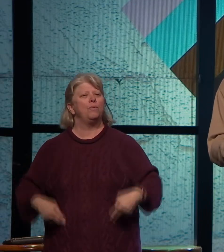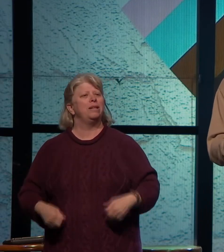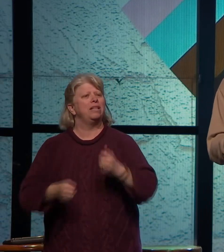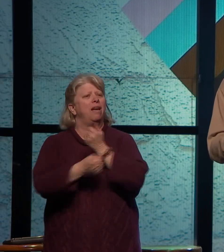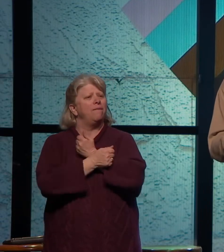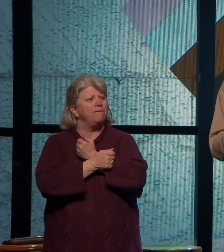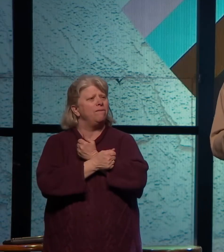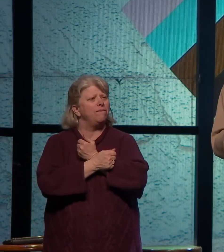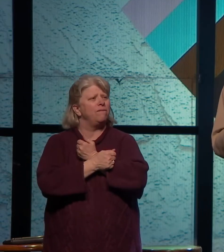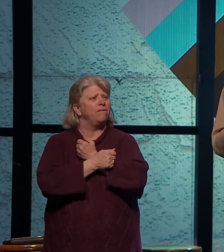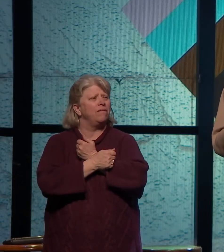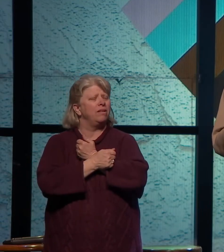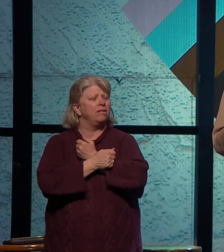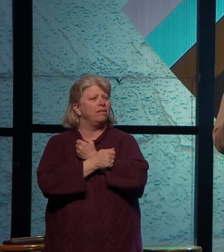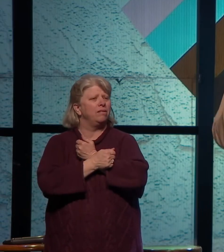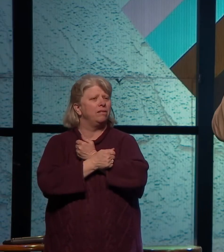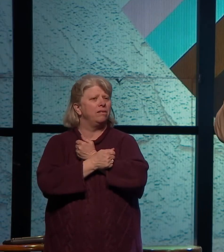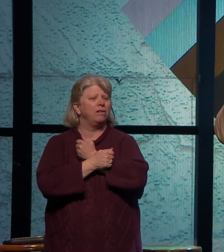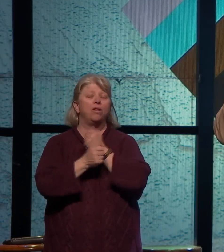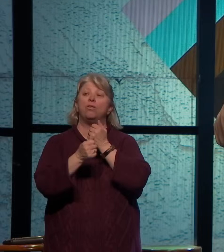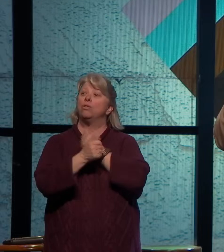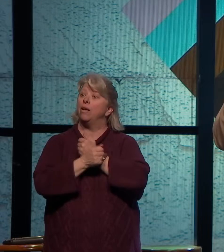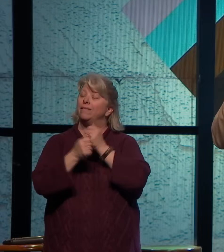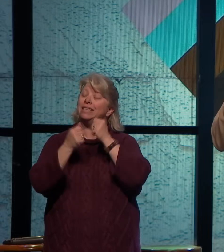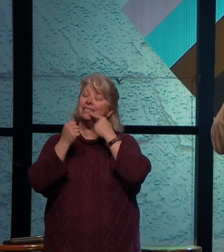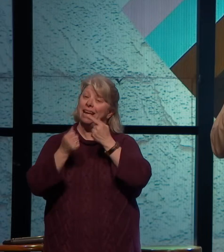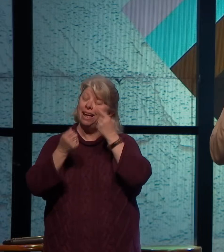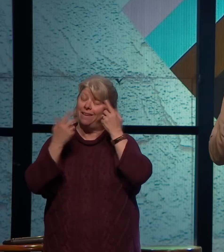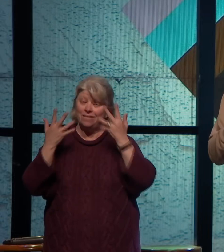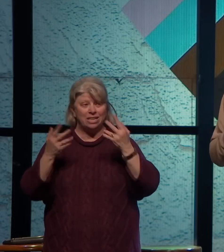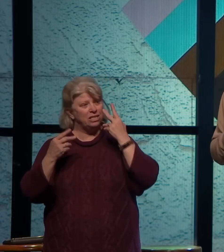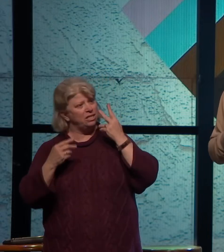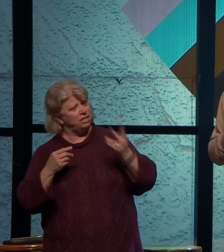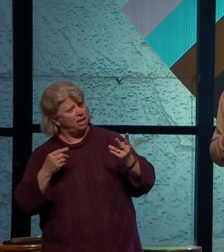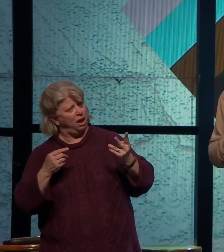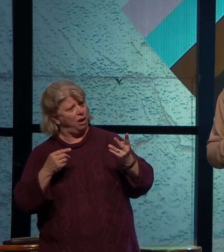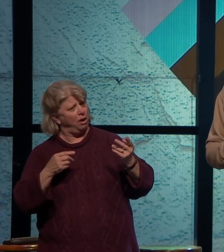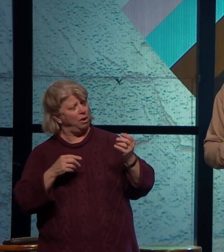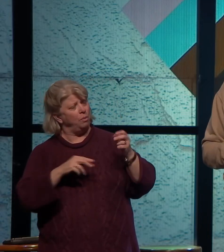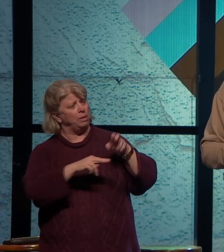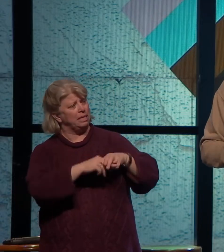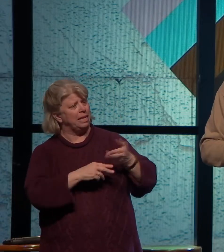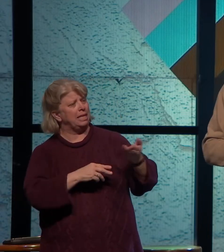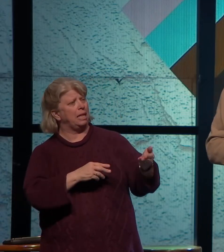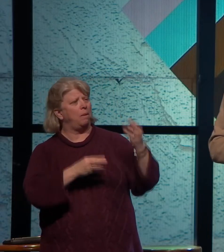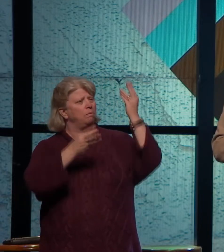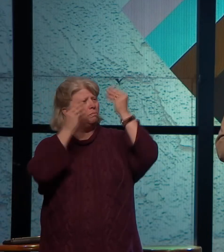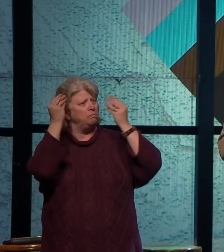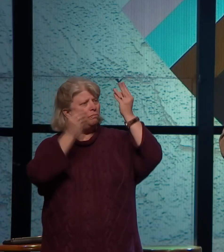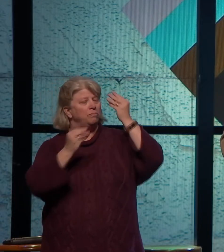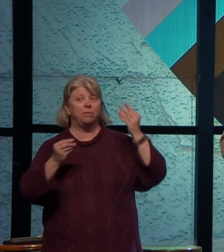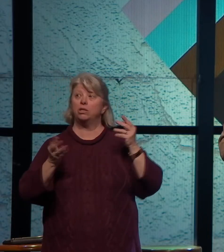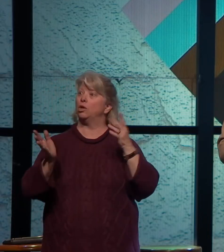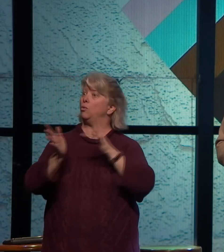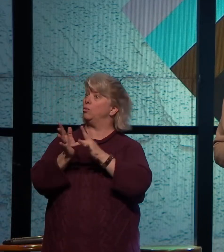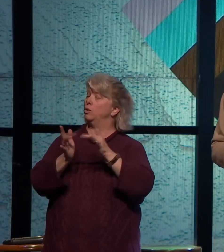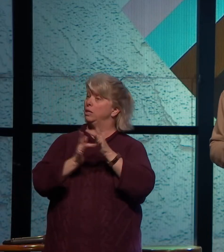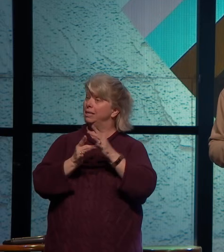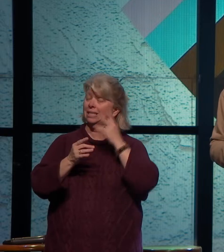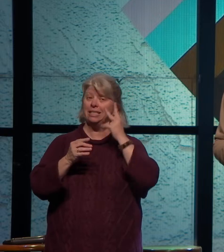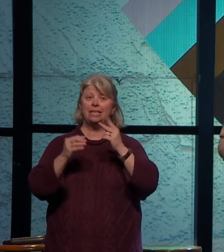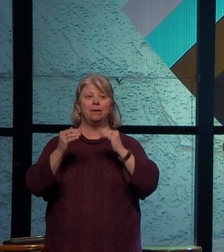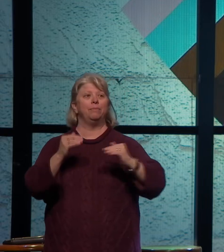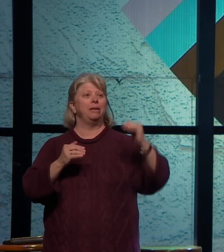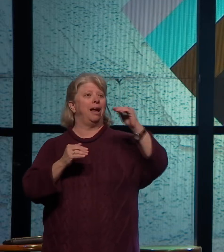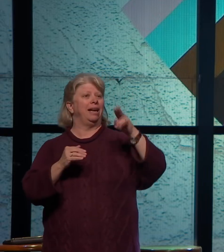love. A love that can say, I saw you while you were under the fig tree. And so Jesus sees